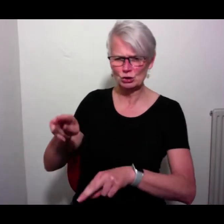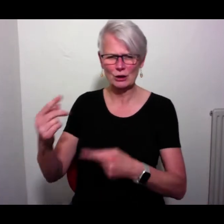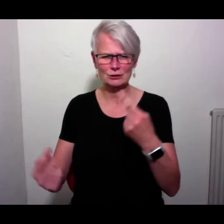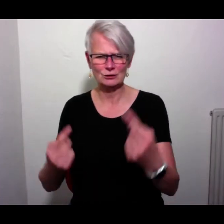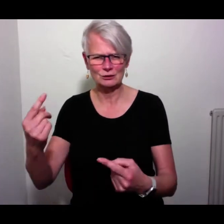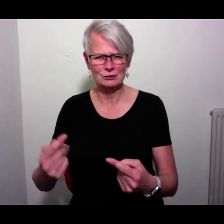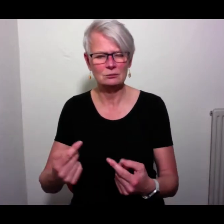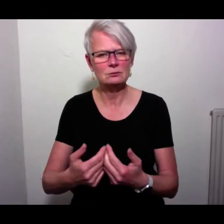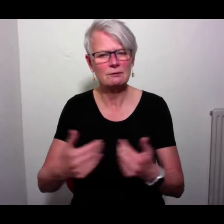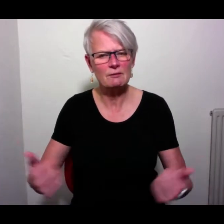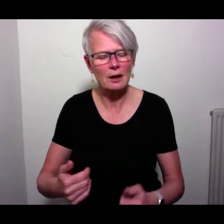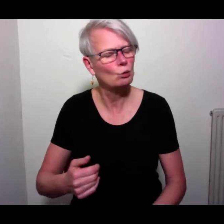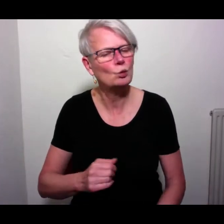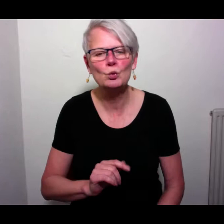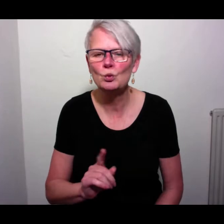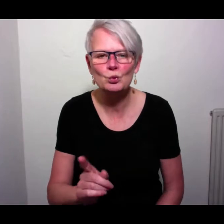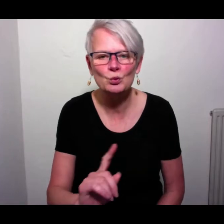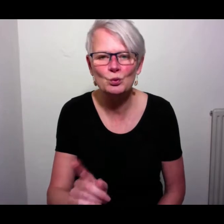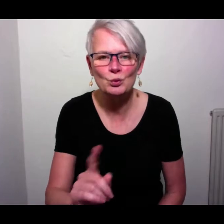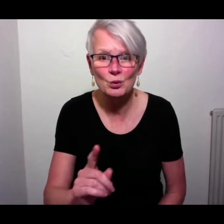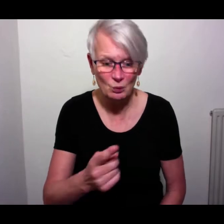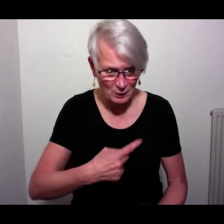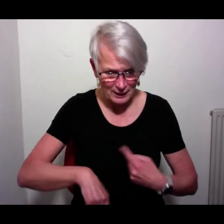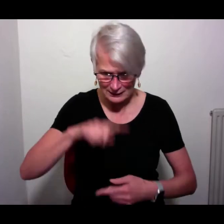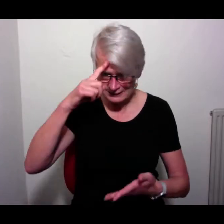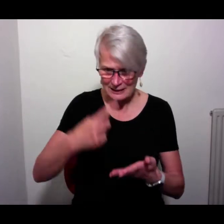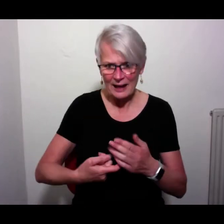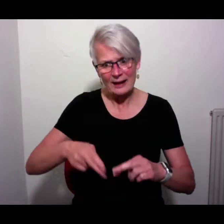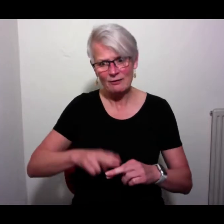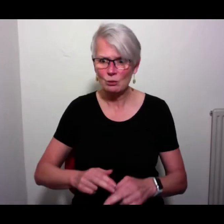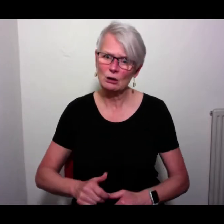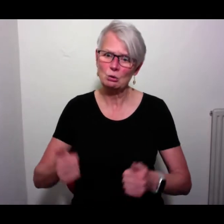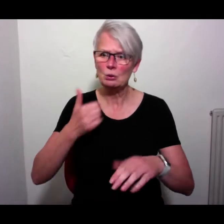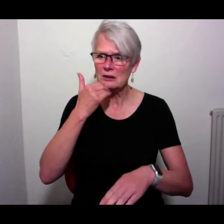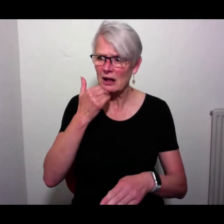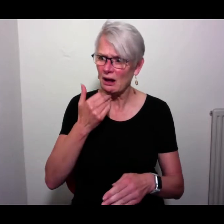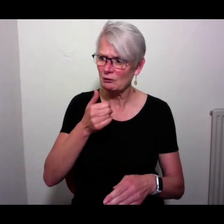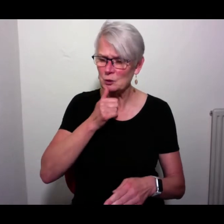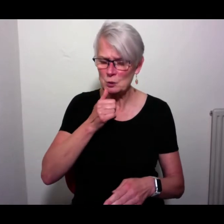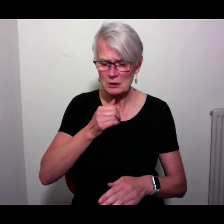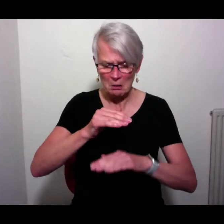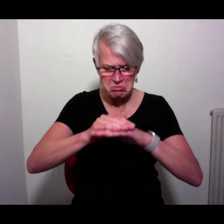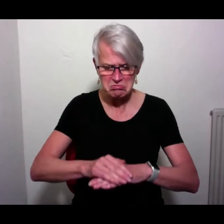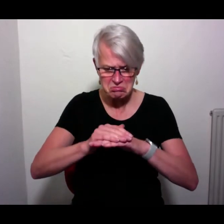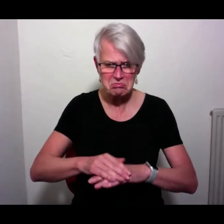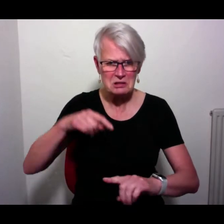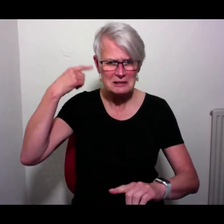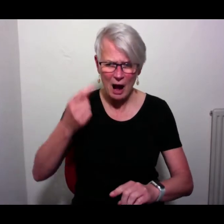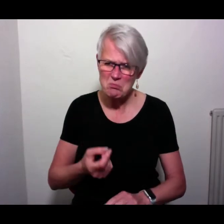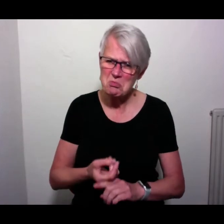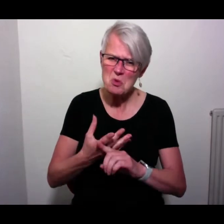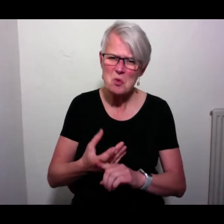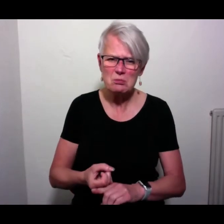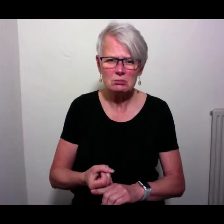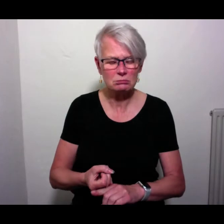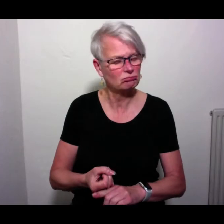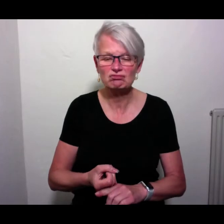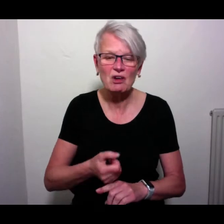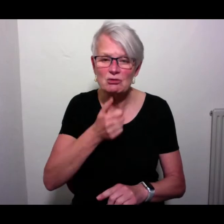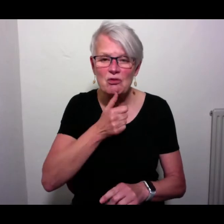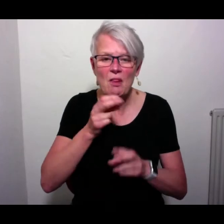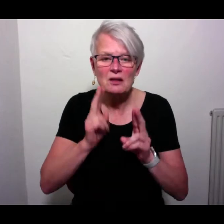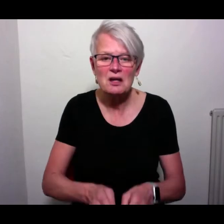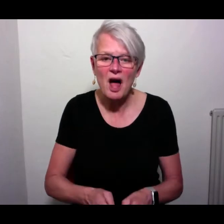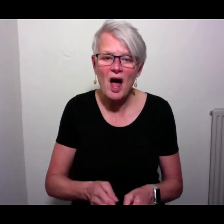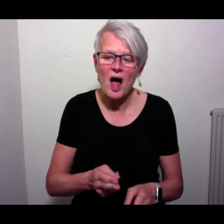Crips, divide and conquer, deciding if each other are good enough with a big I think I'd rather die on